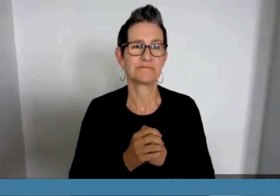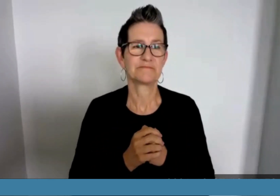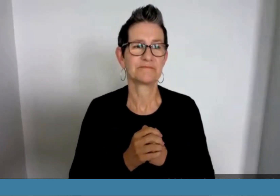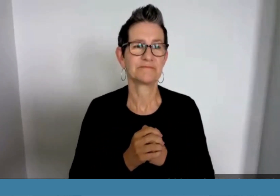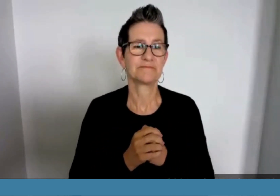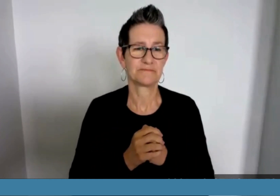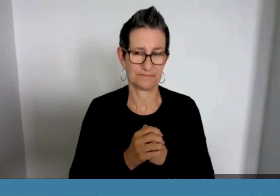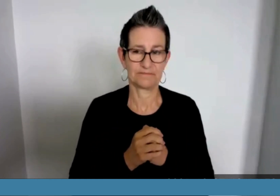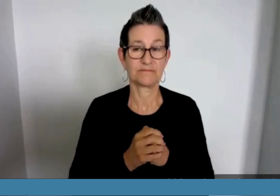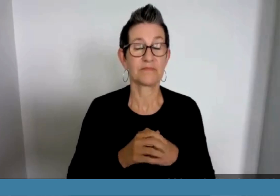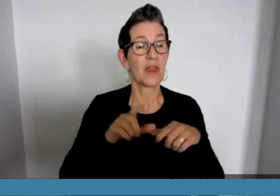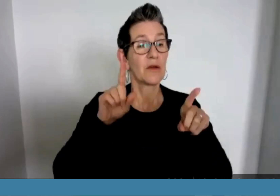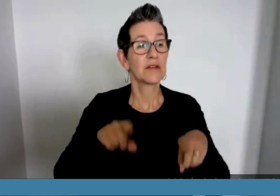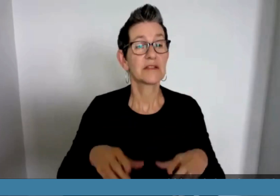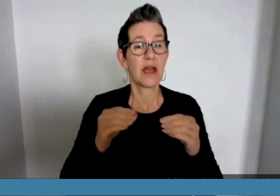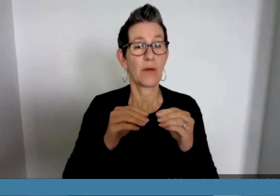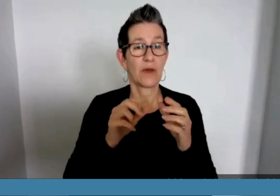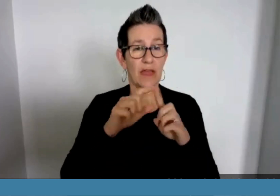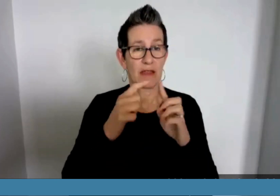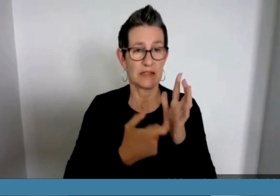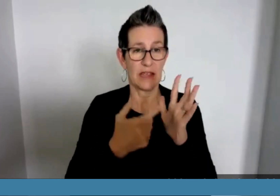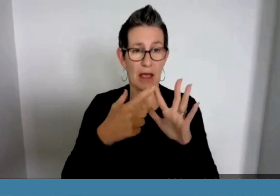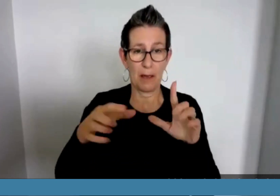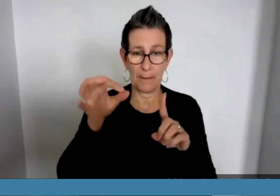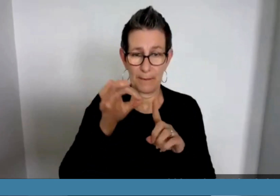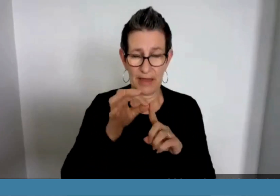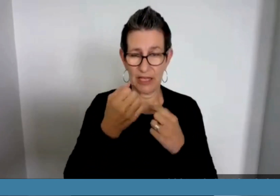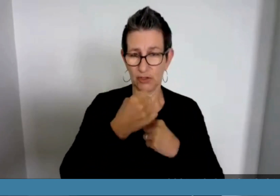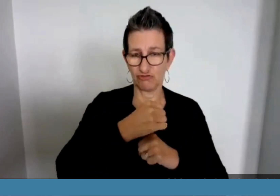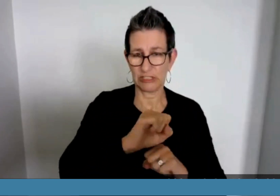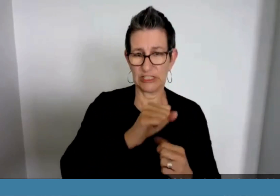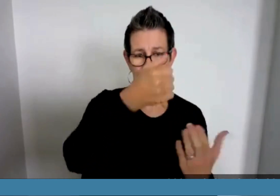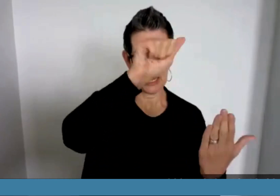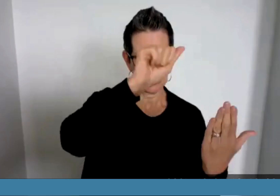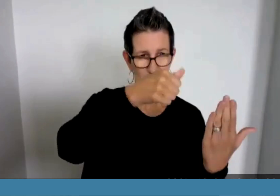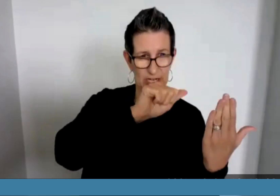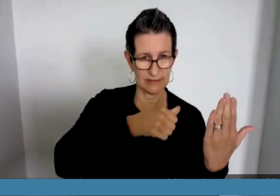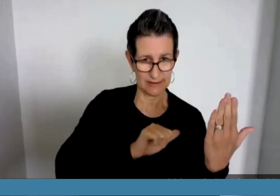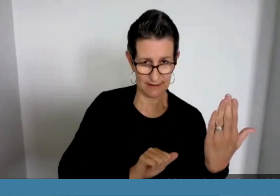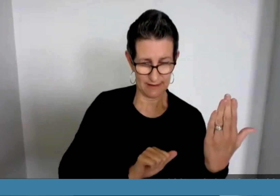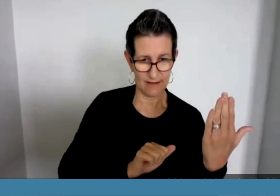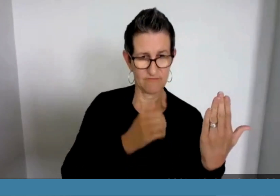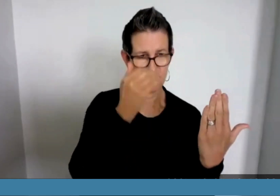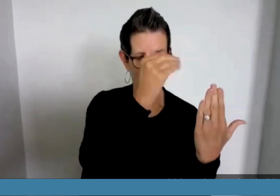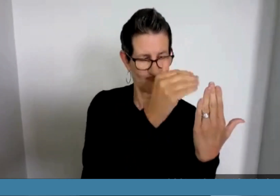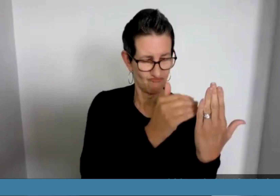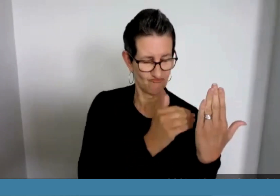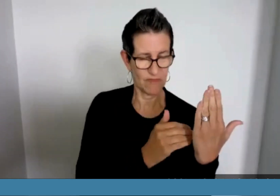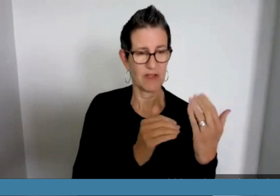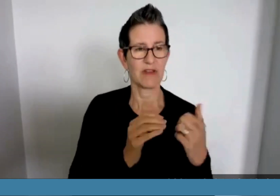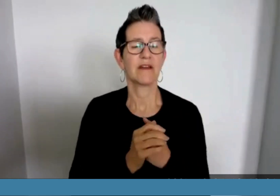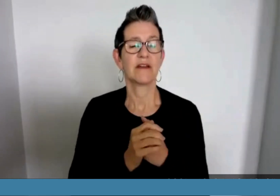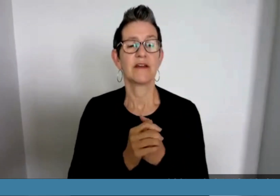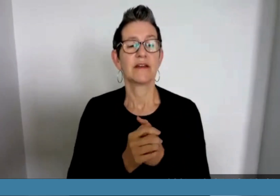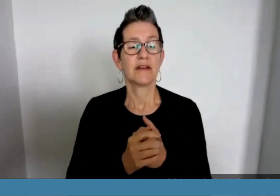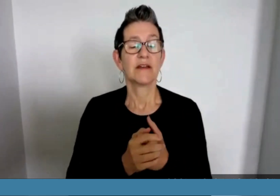So let's start with the NDRP's strategic agenda. At its core, the NDRP exists to